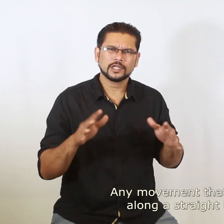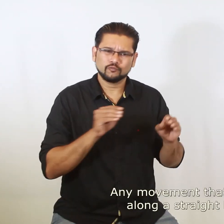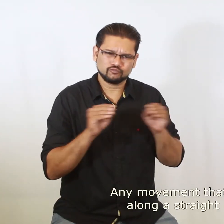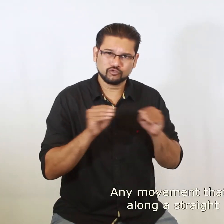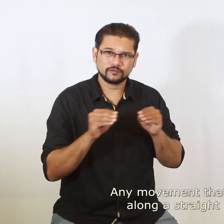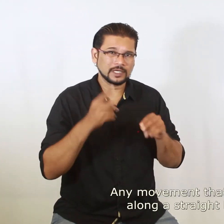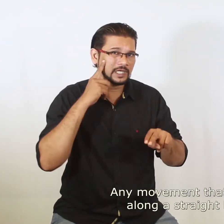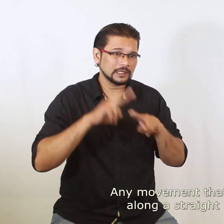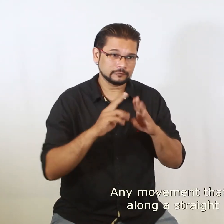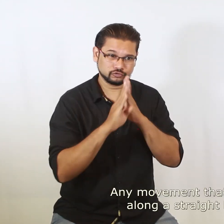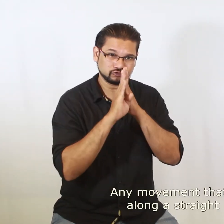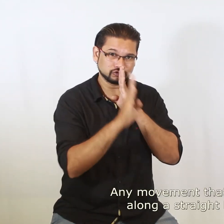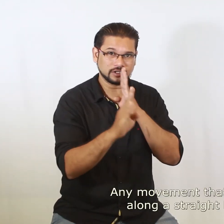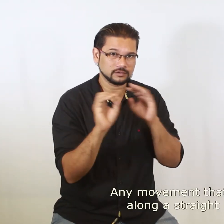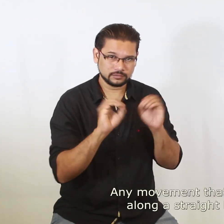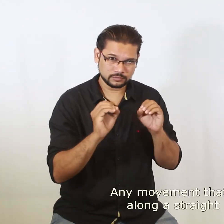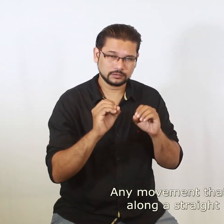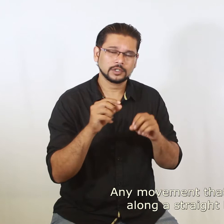Any movement that is not along a straight line